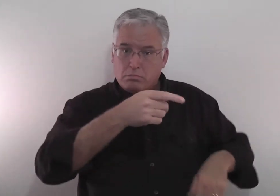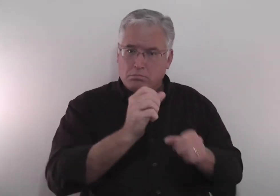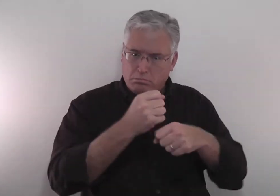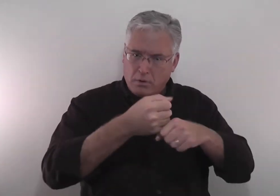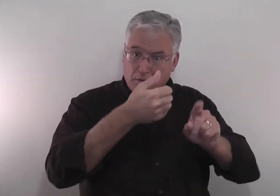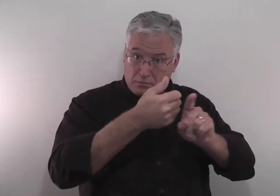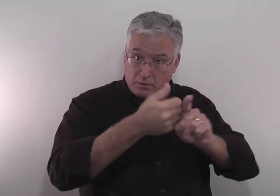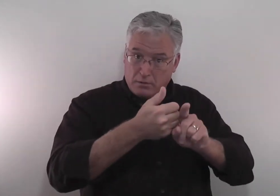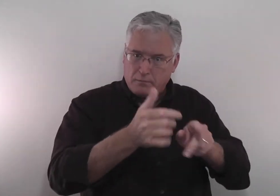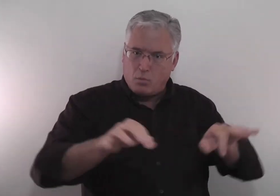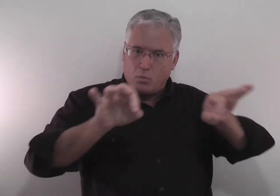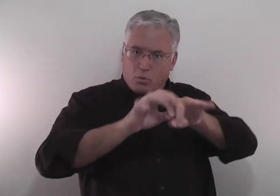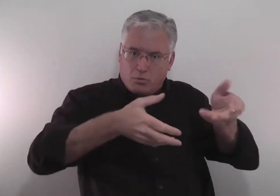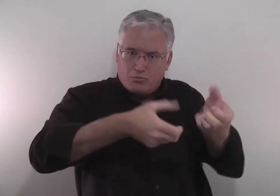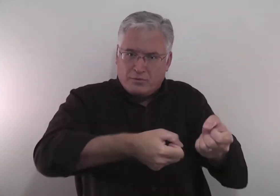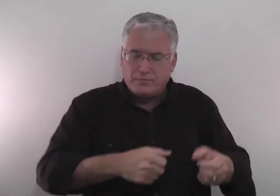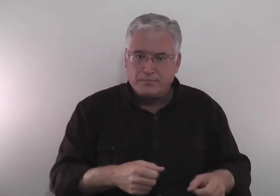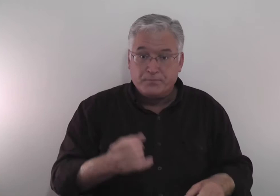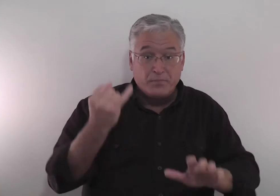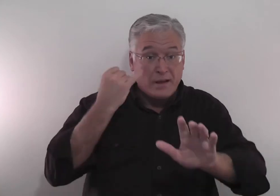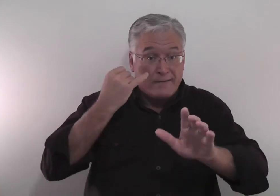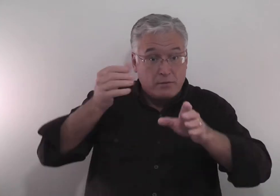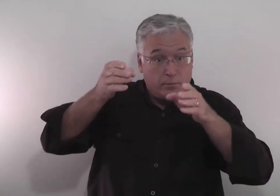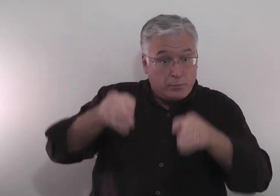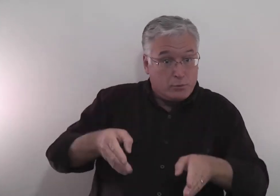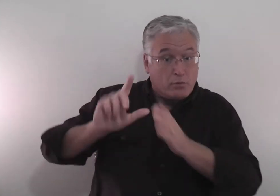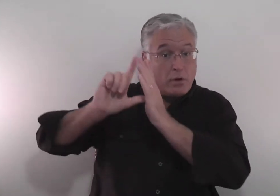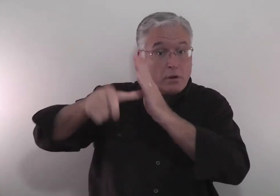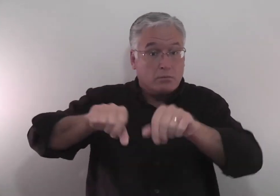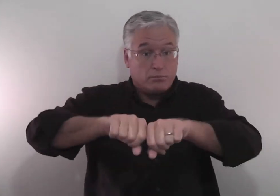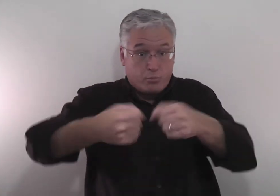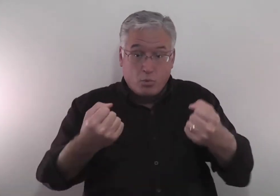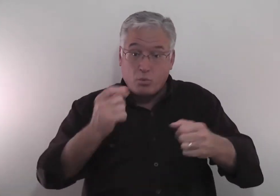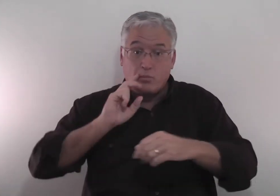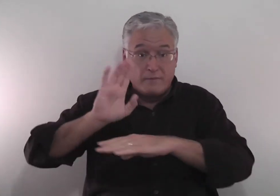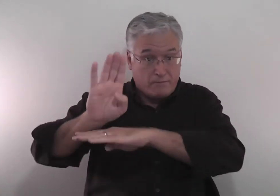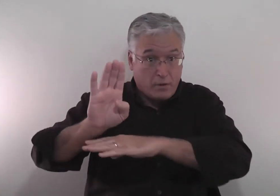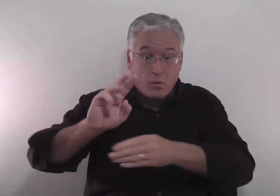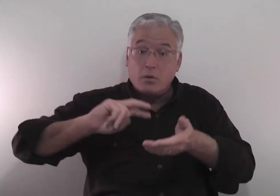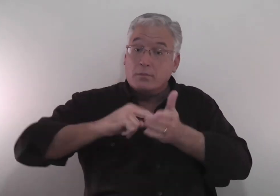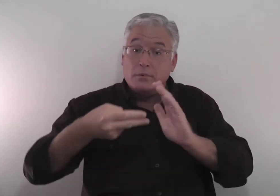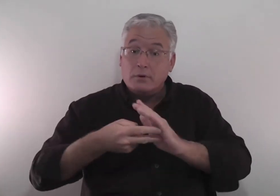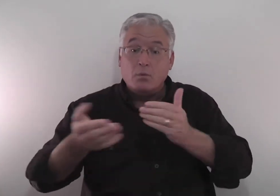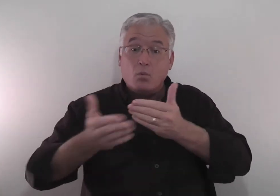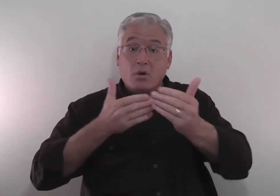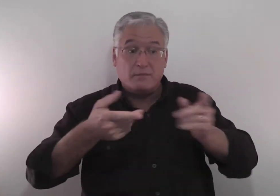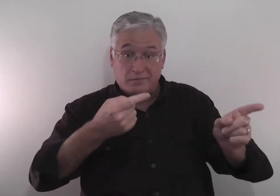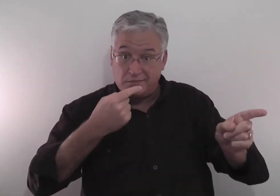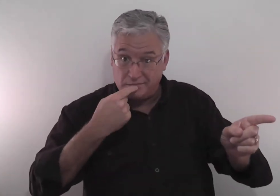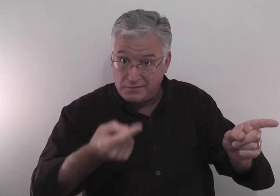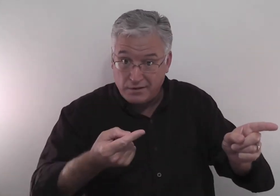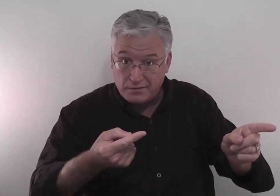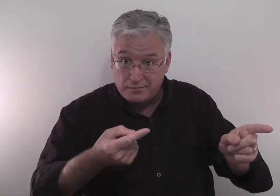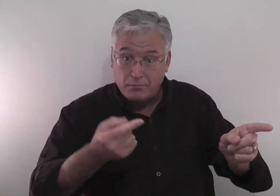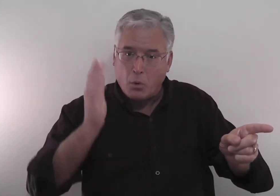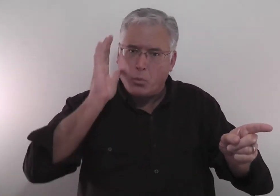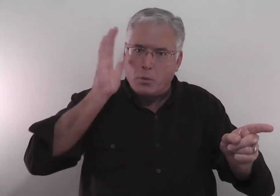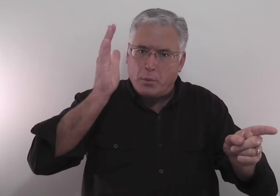when the person does that, for them to keep this. Later, if they break their vow, it means that whatever